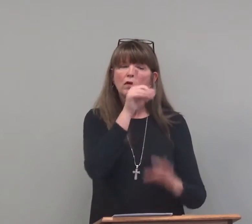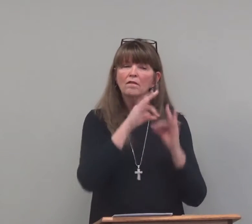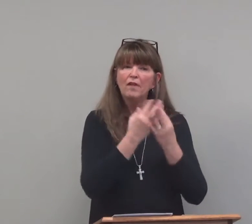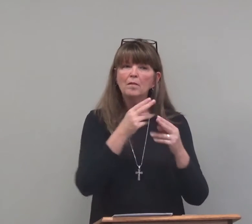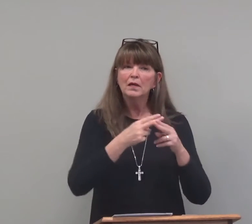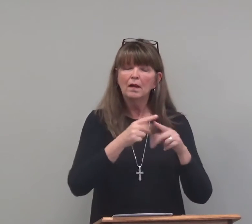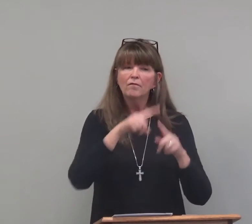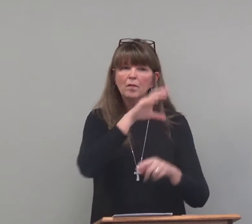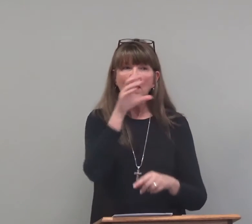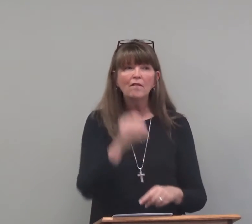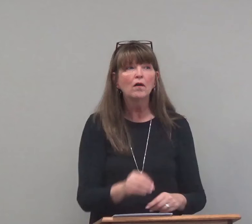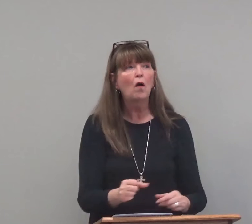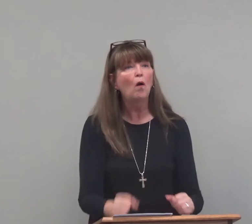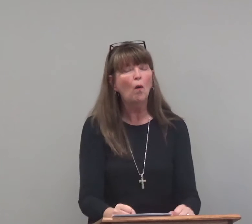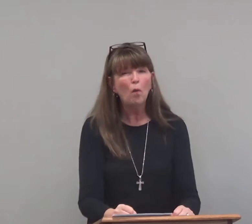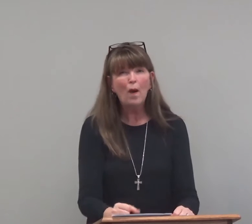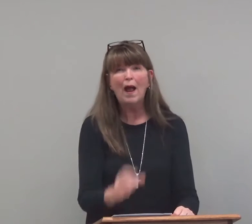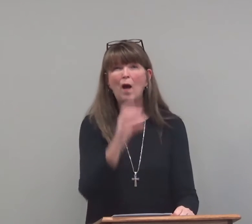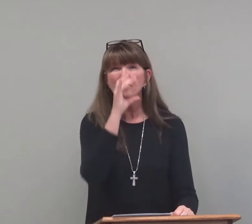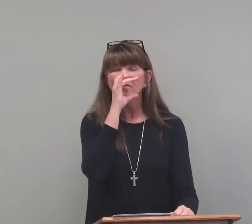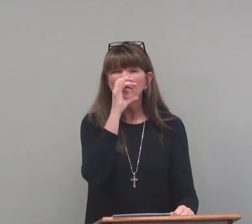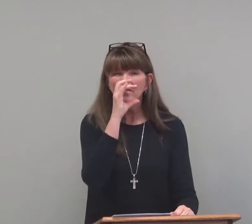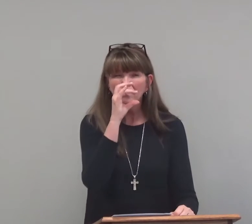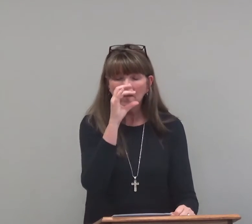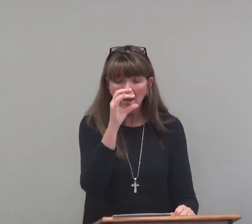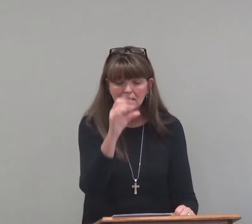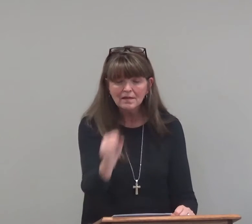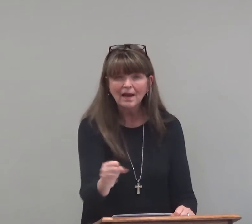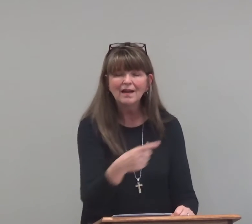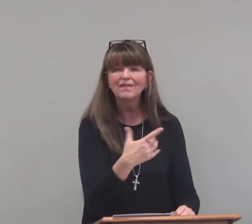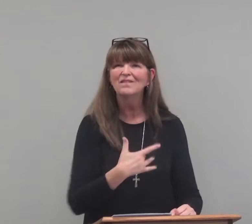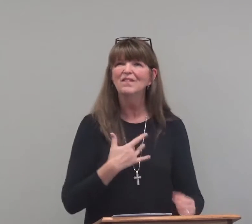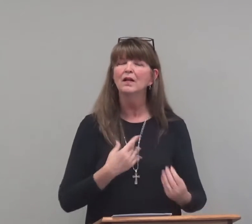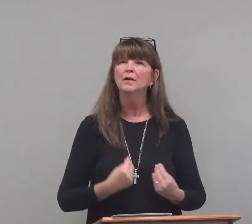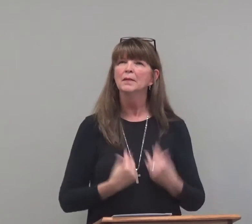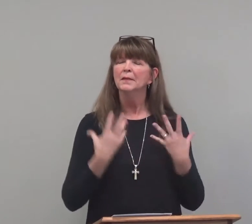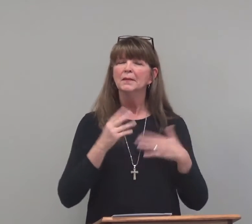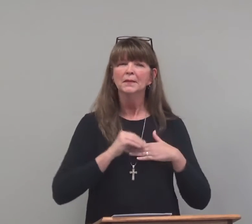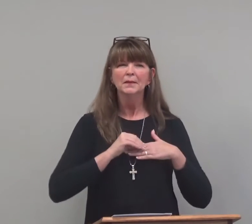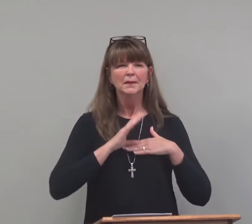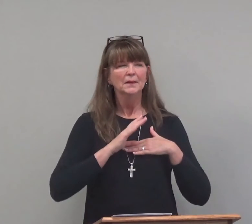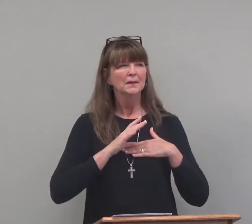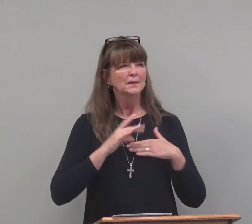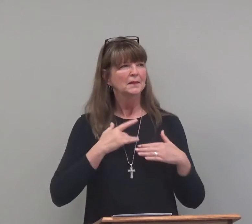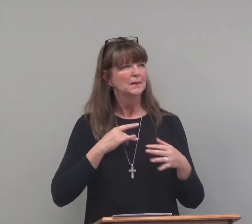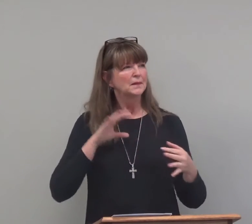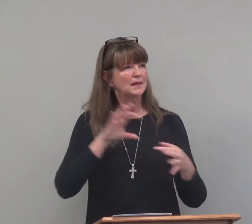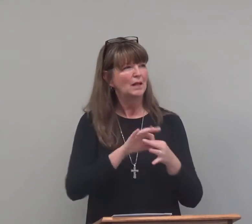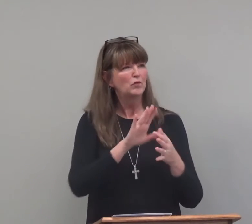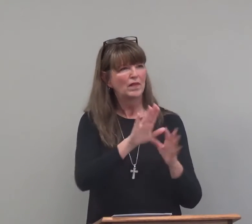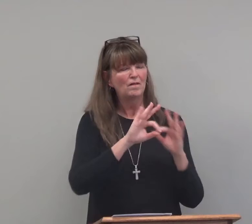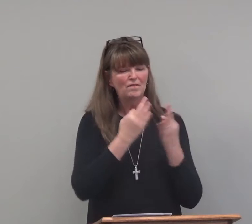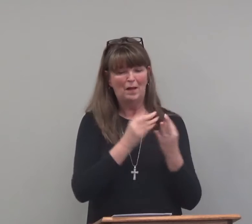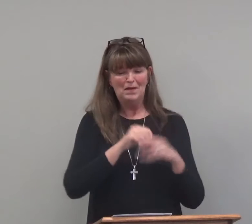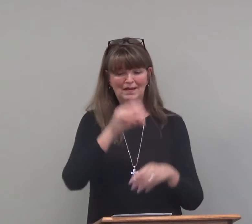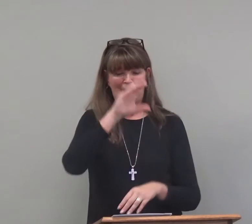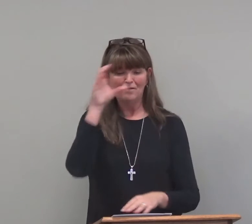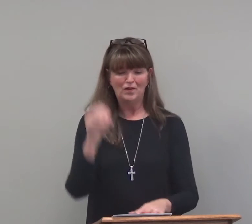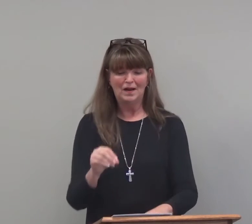So to find their authentic family names from Africa is really hard, but it's really fascinating. And it also just feels, and